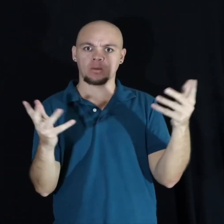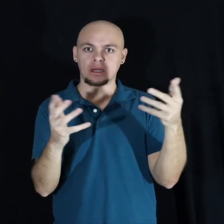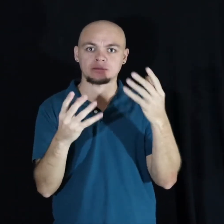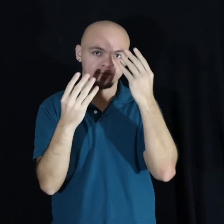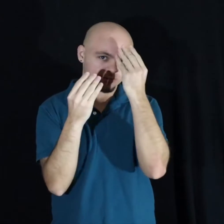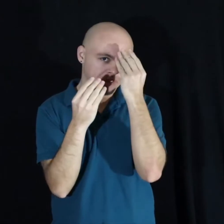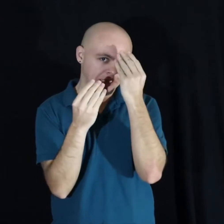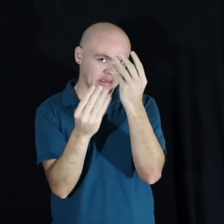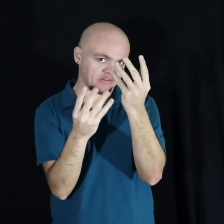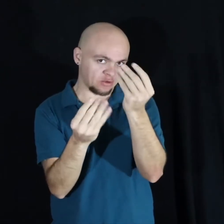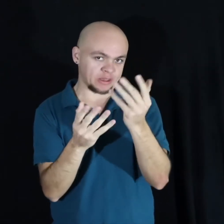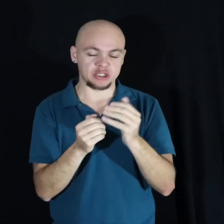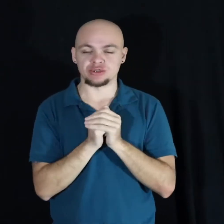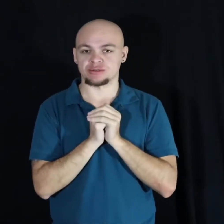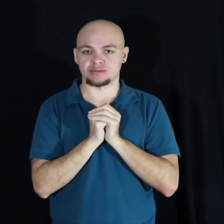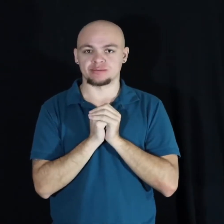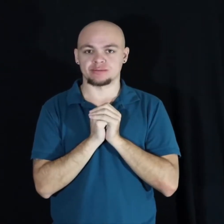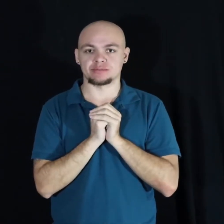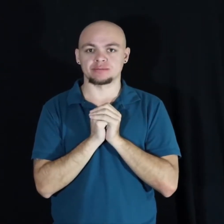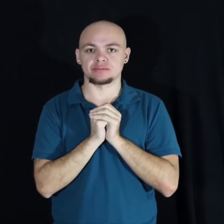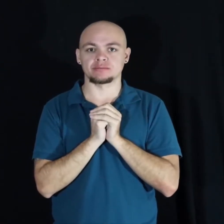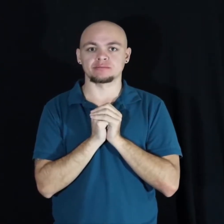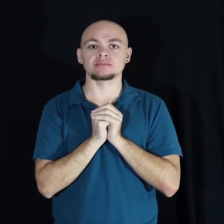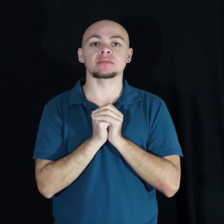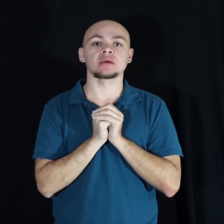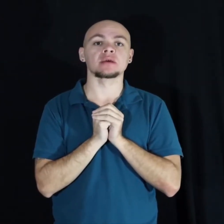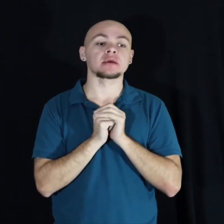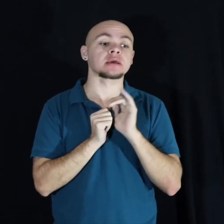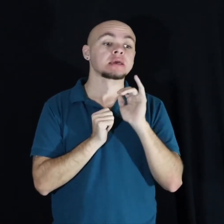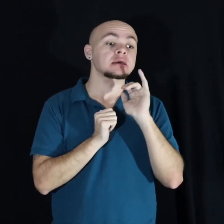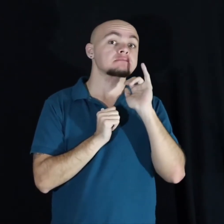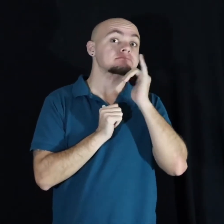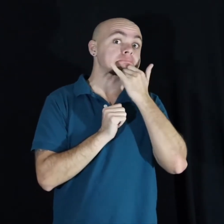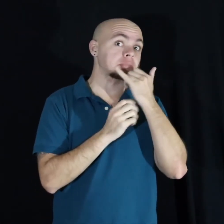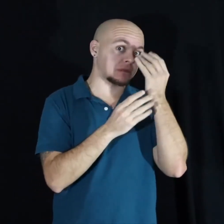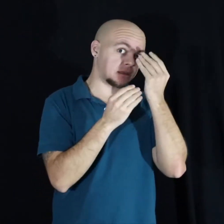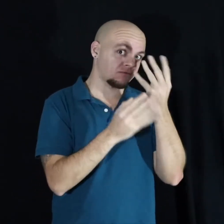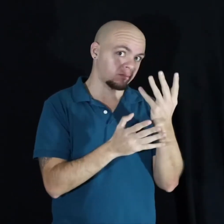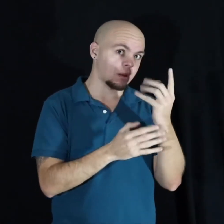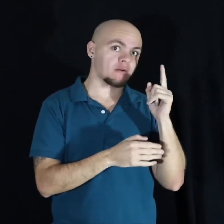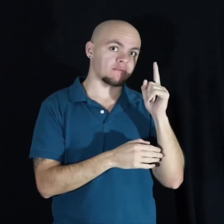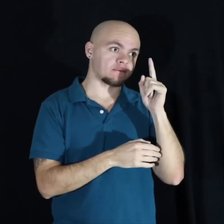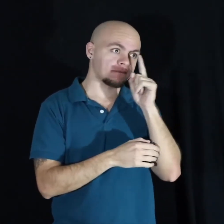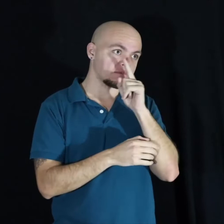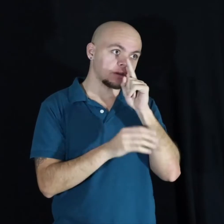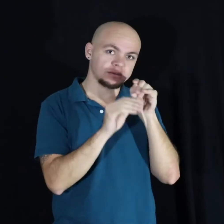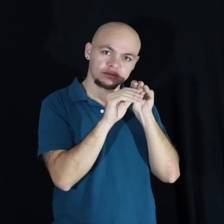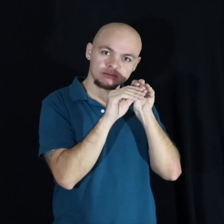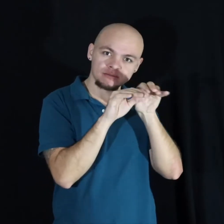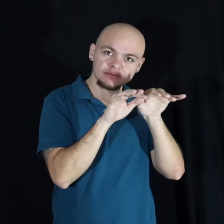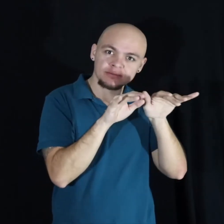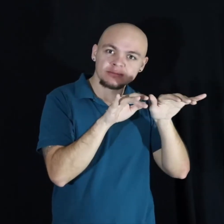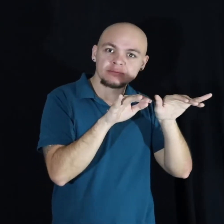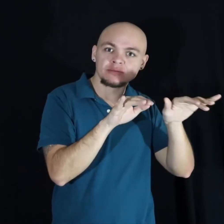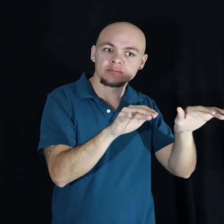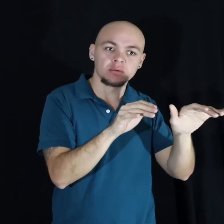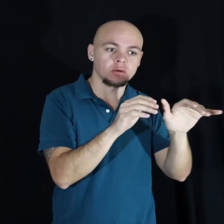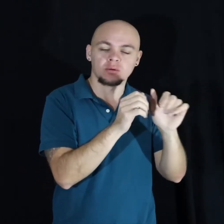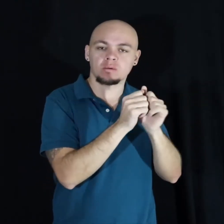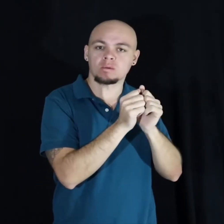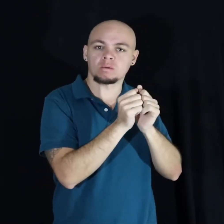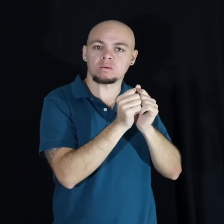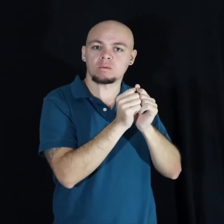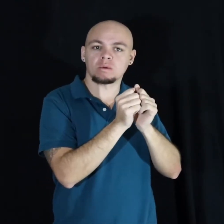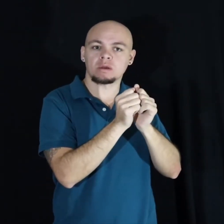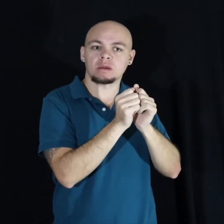disinformation. Unlike misinformation, which is the spreading of false information without the